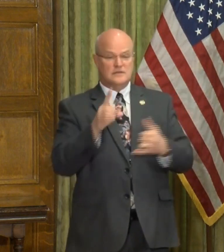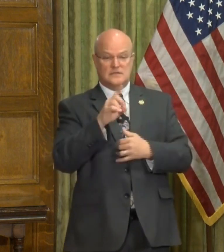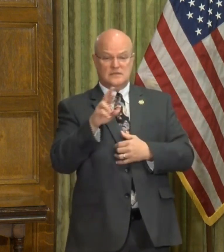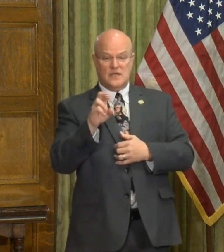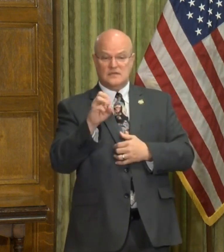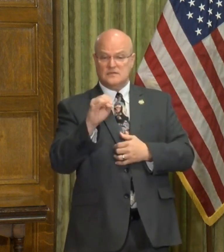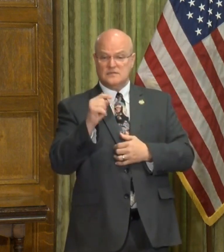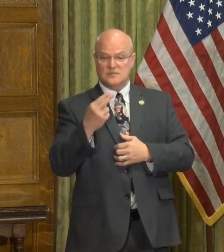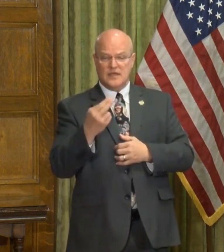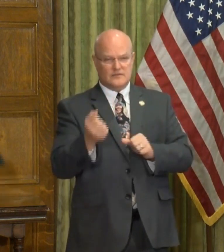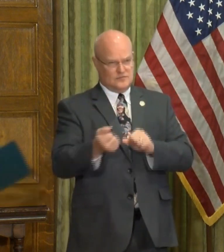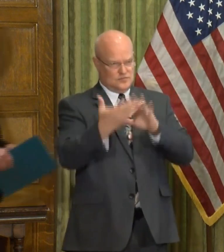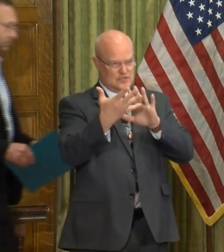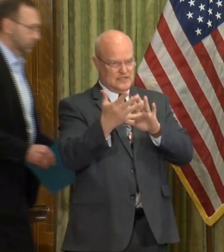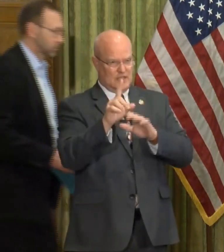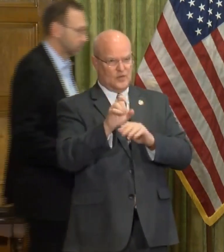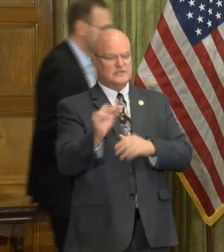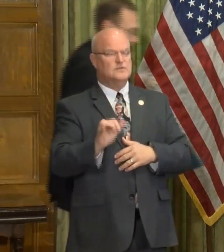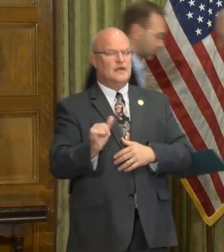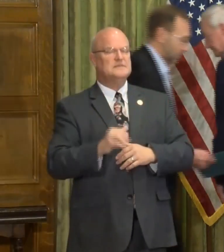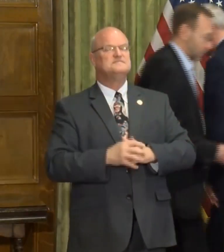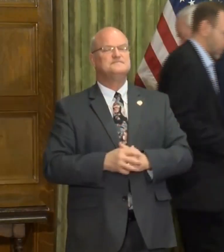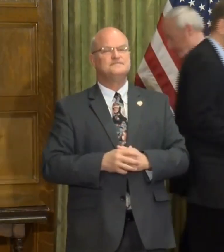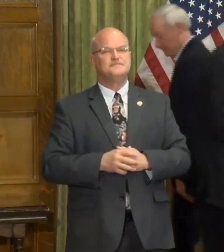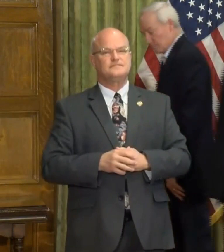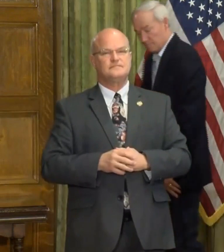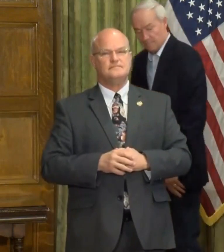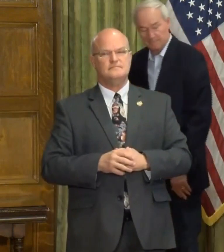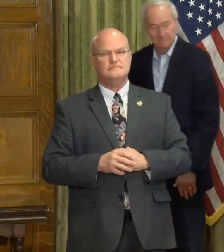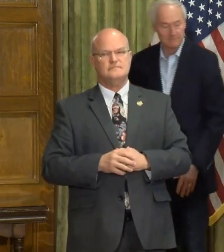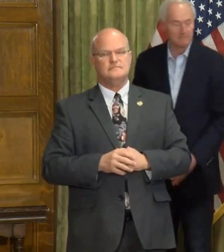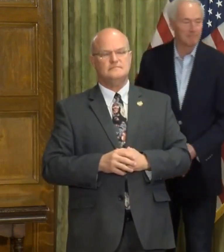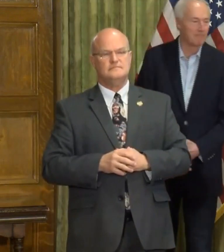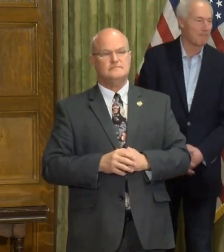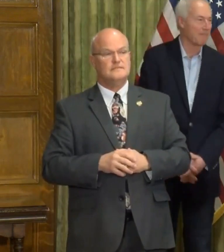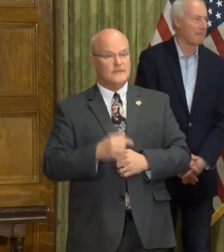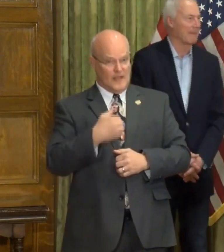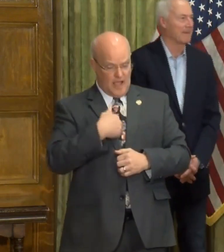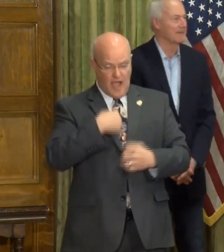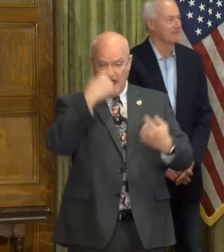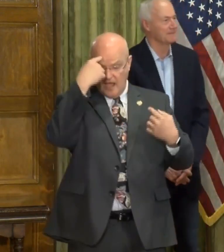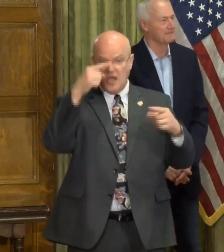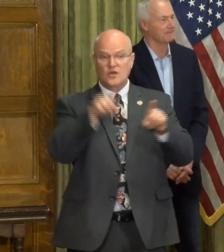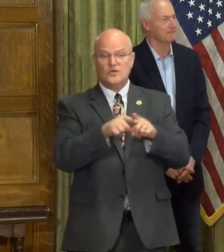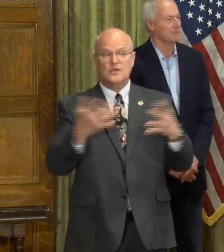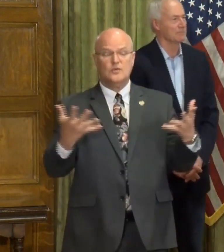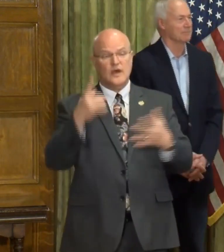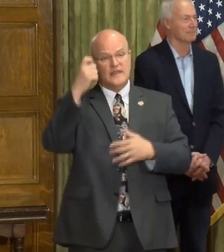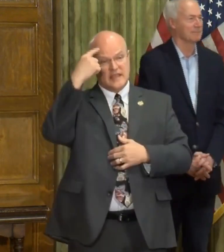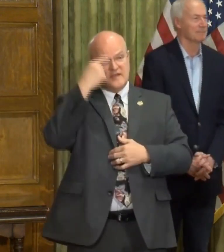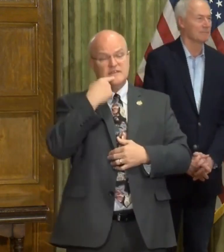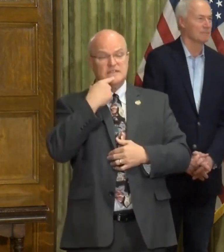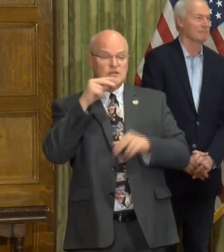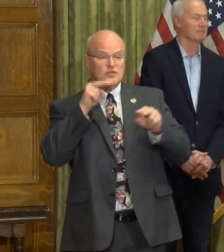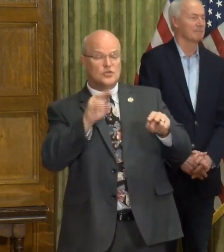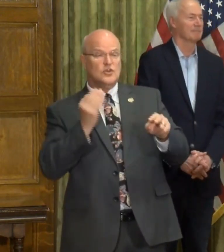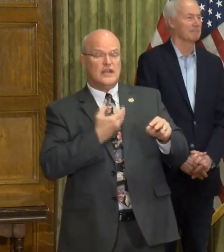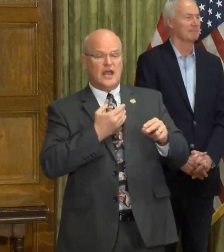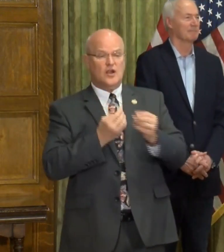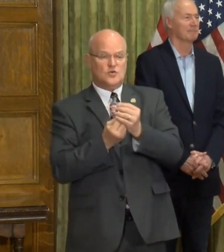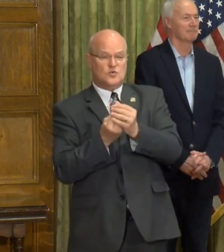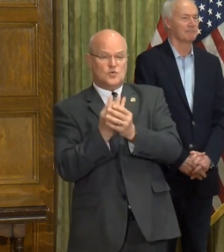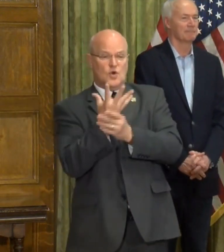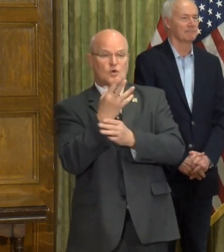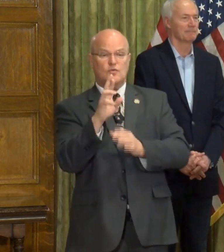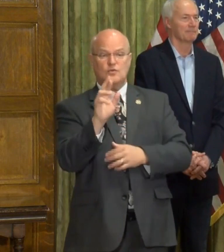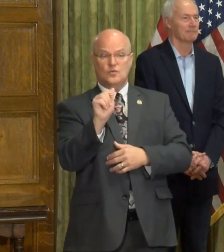now, Dr. Smith, I want you to address that question as well. Agree. I would agree with what the governor said. If you look at our